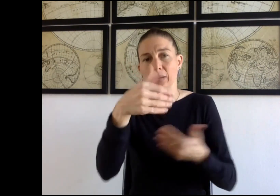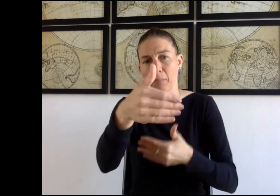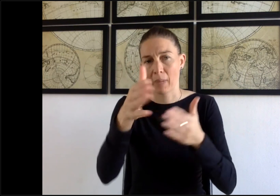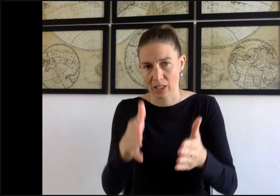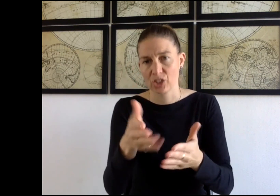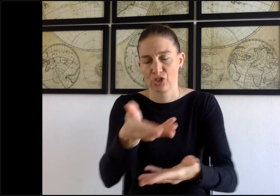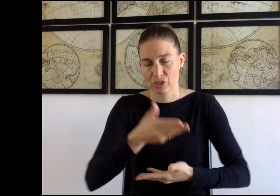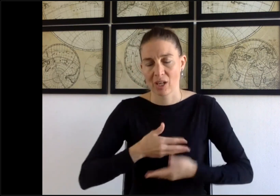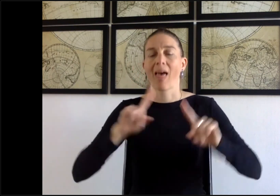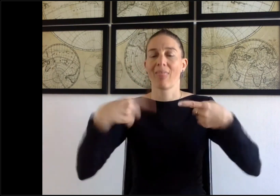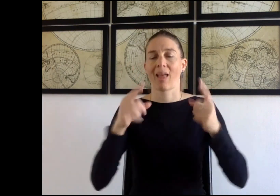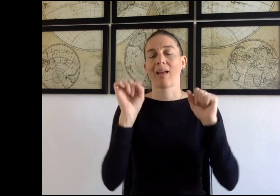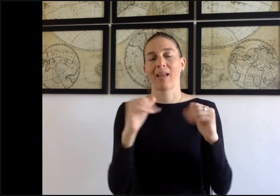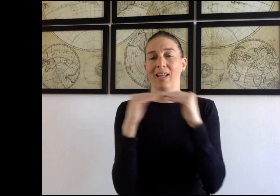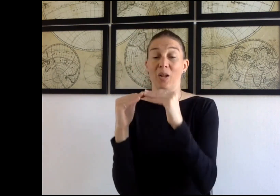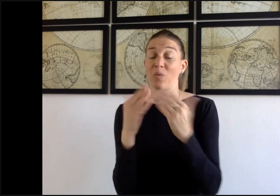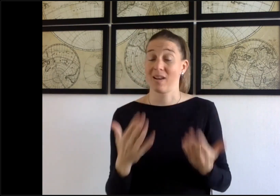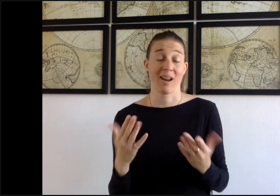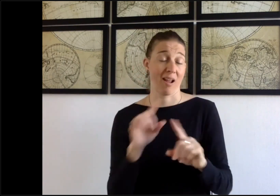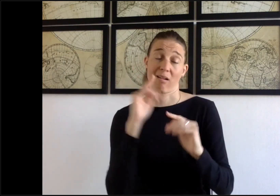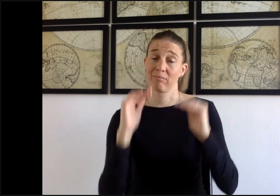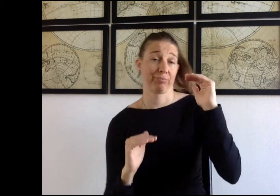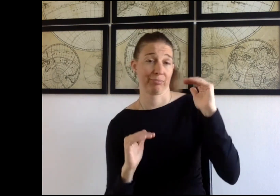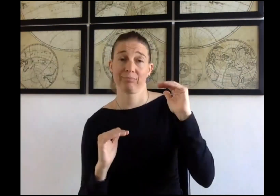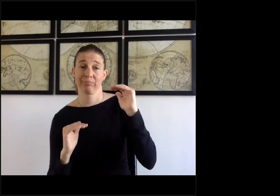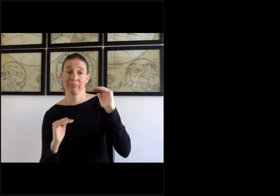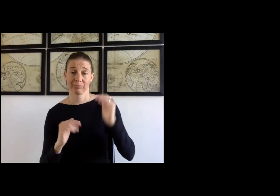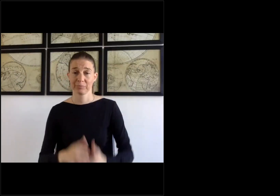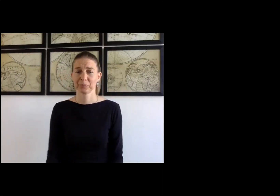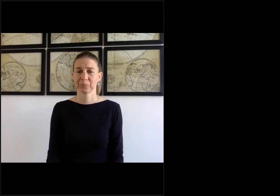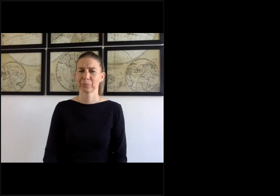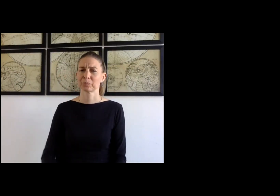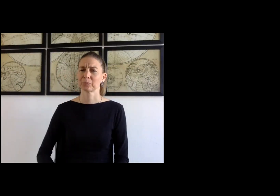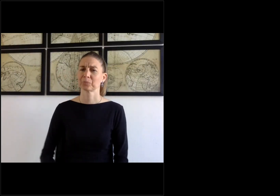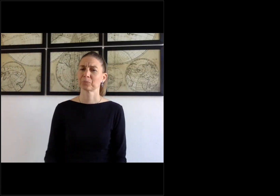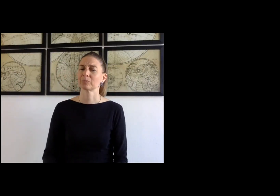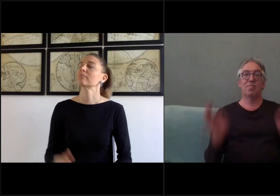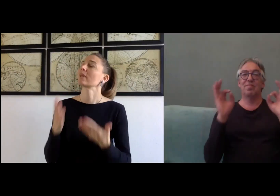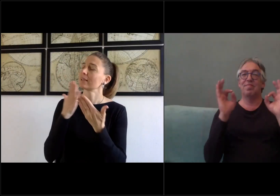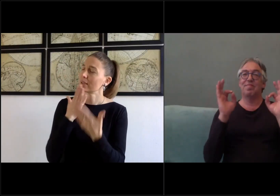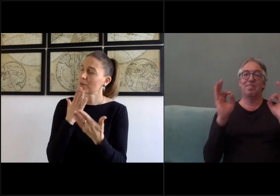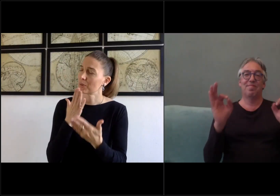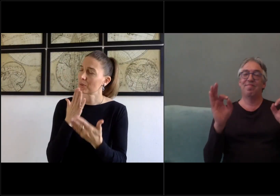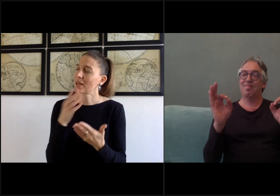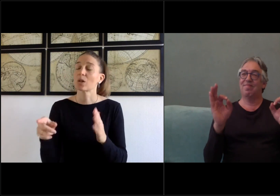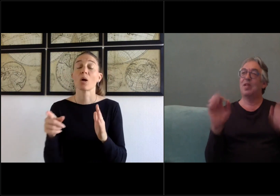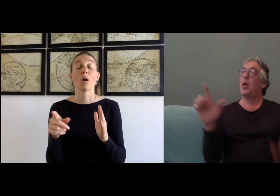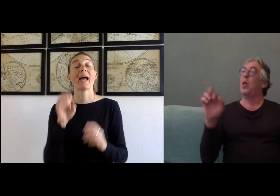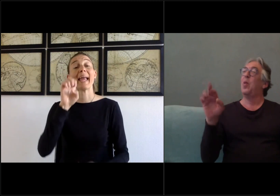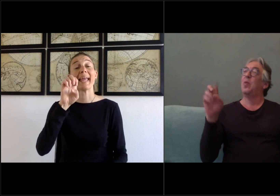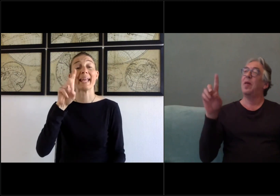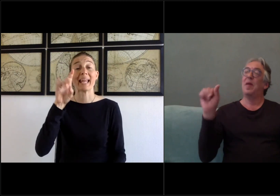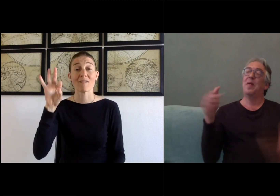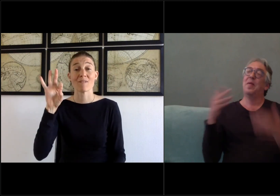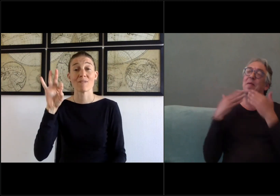much. Thank you very much, Loredana. In the publication by EDF, there are many more personal